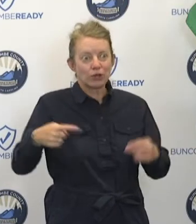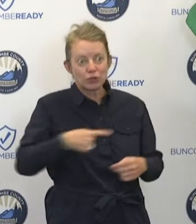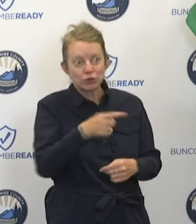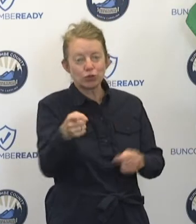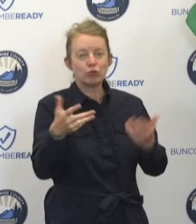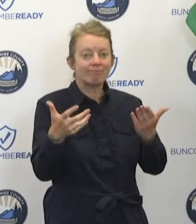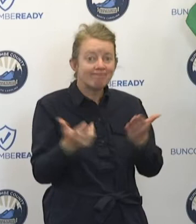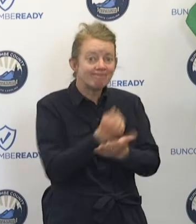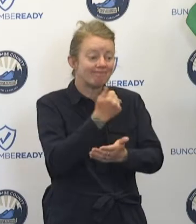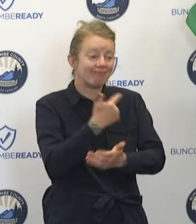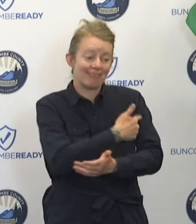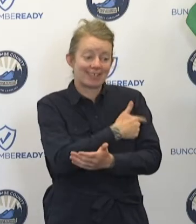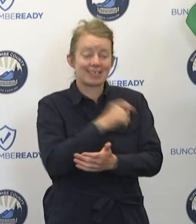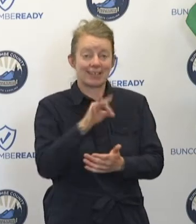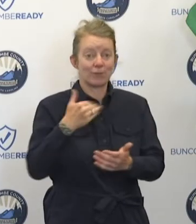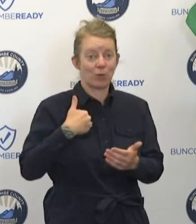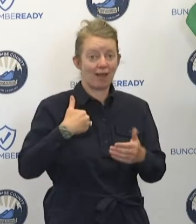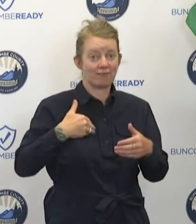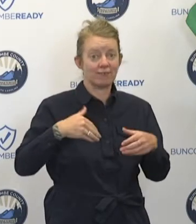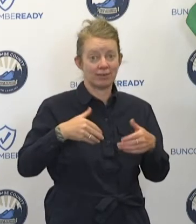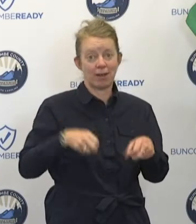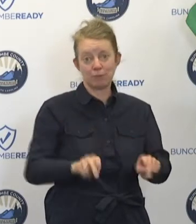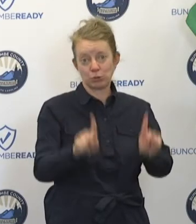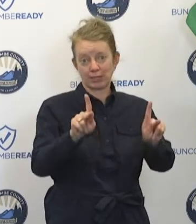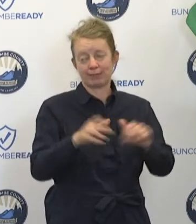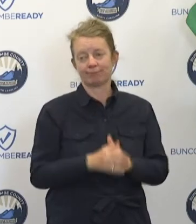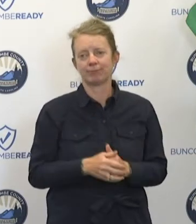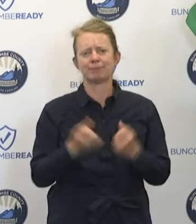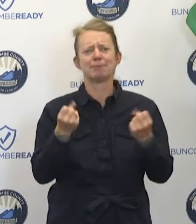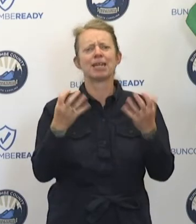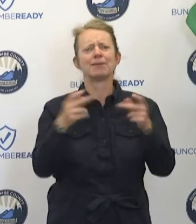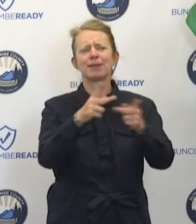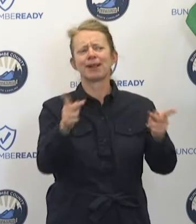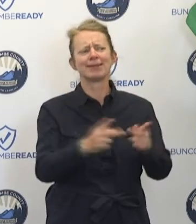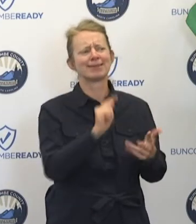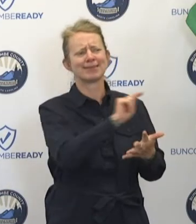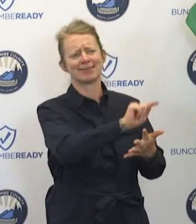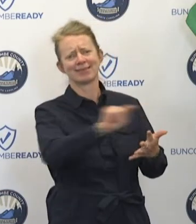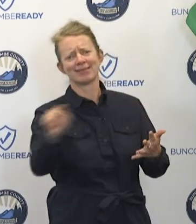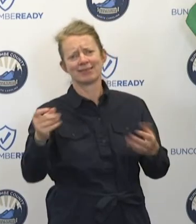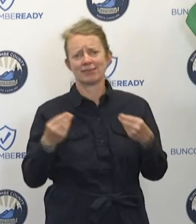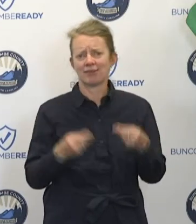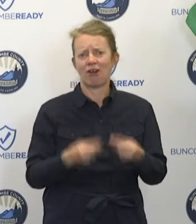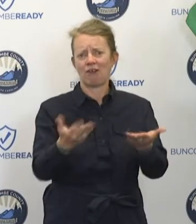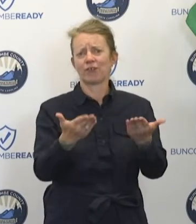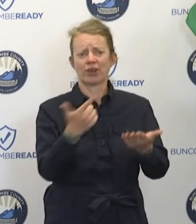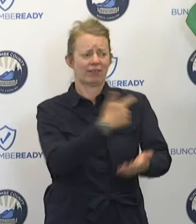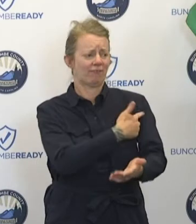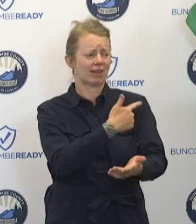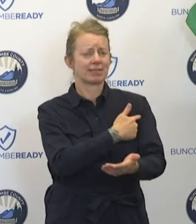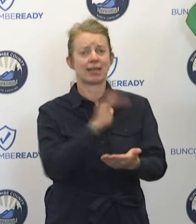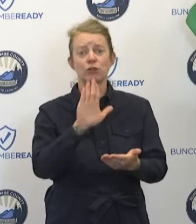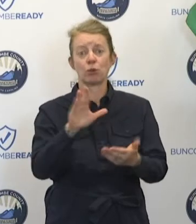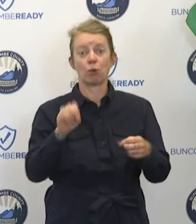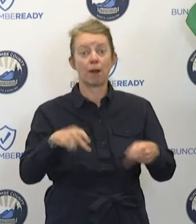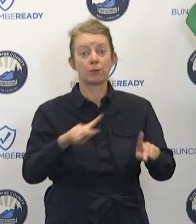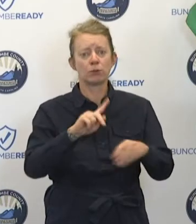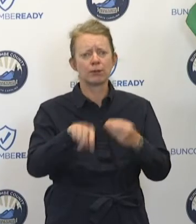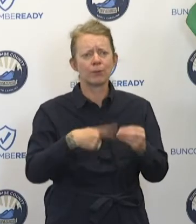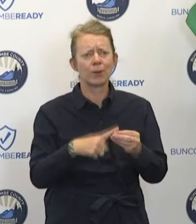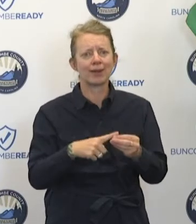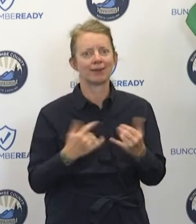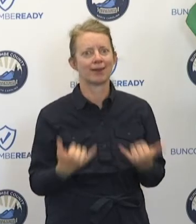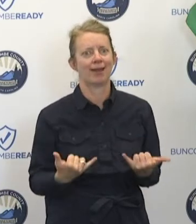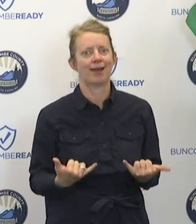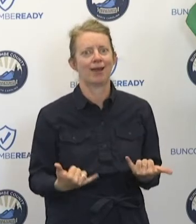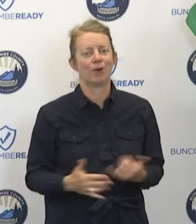you have the opportunity. And with many providers in our community offering vaccine, your opportunity is now.